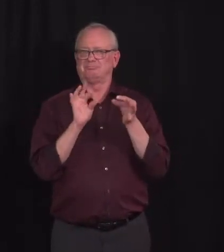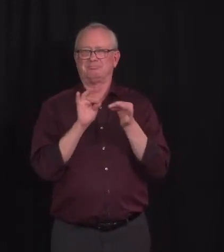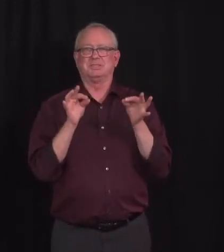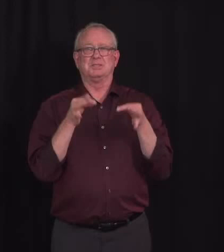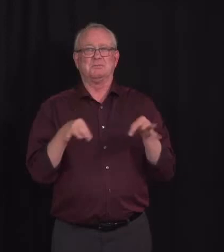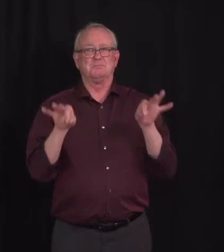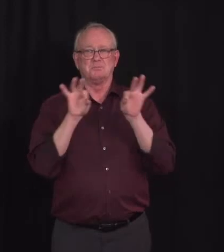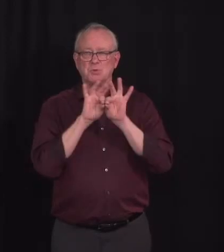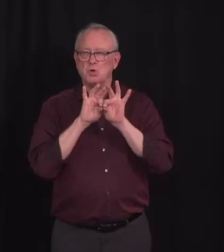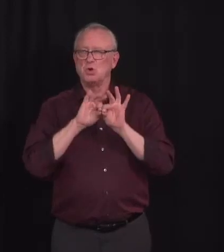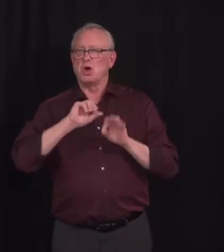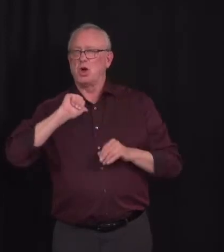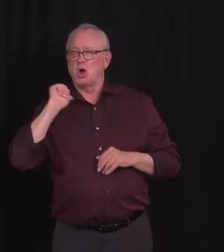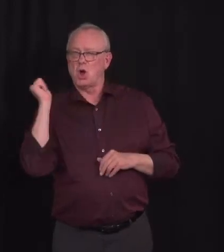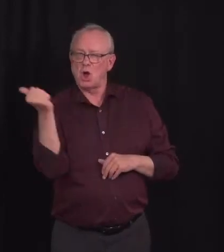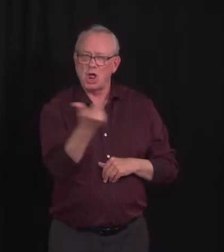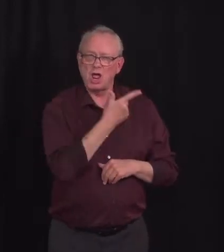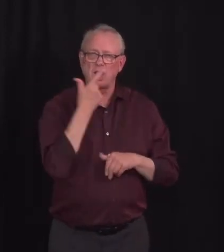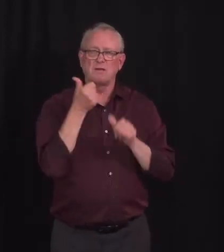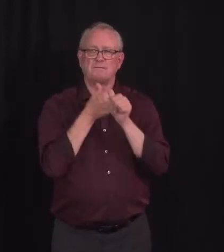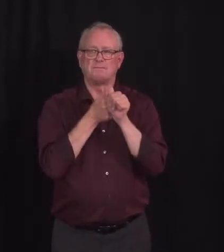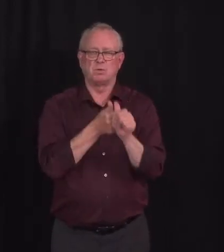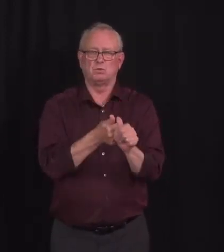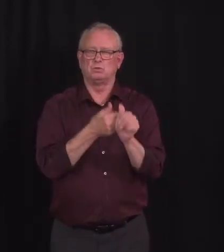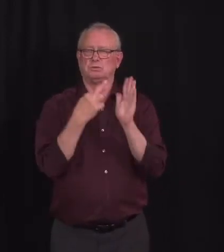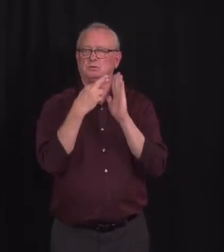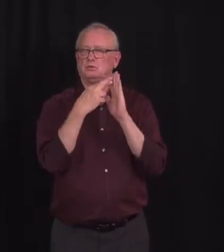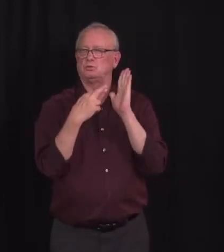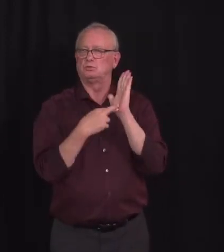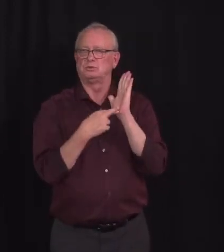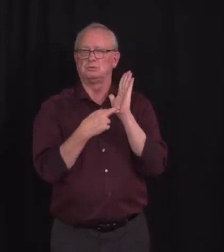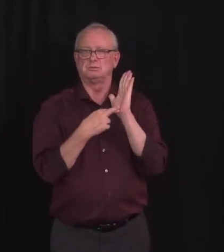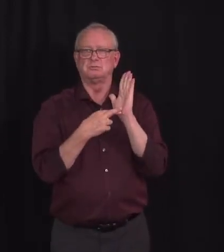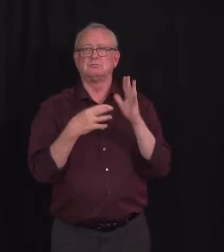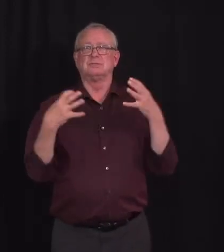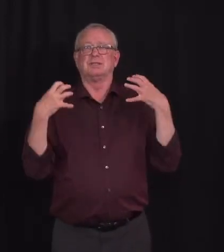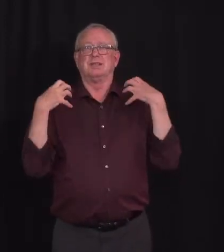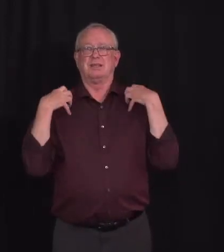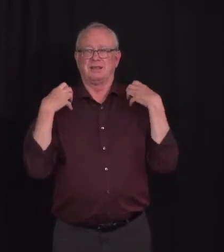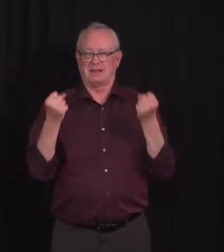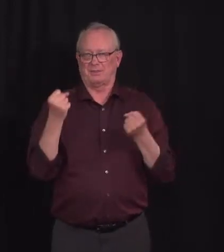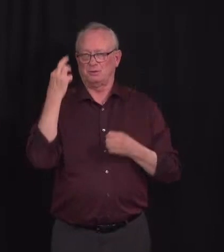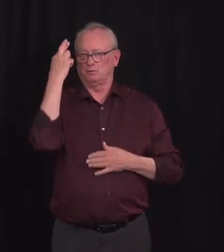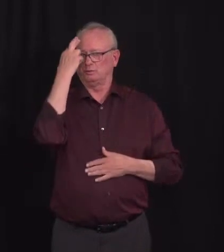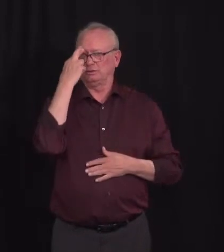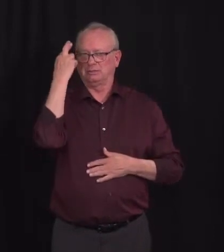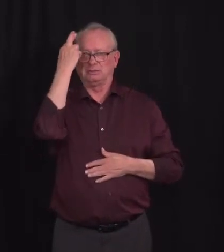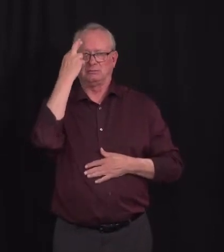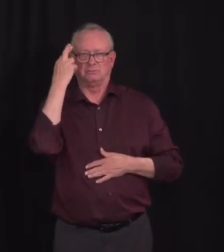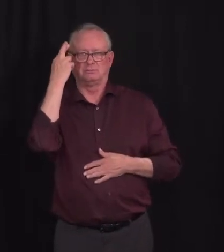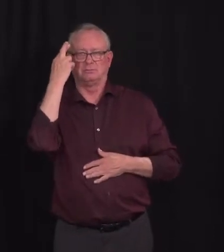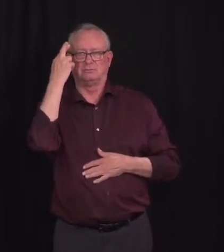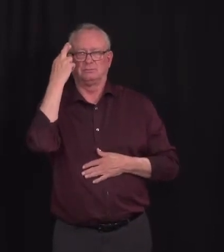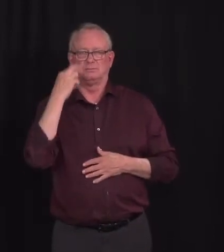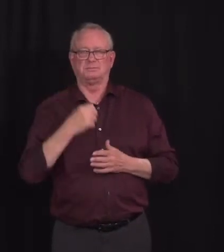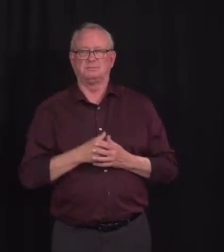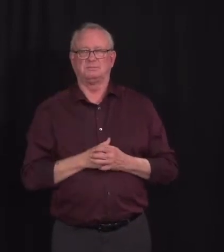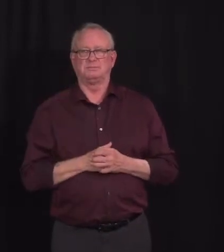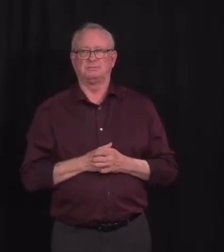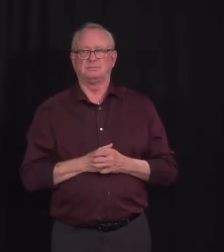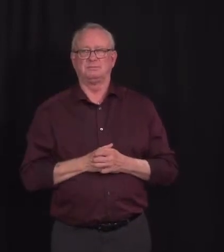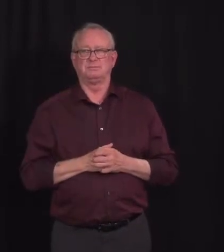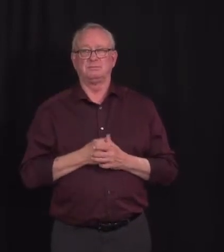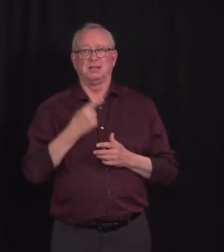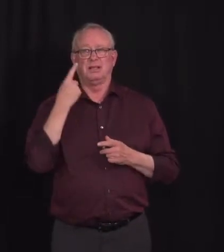the requirements and public health measures in place. With respect to role models and setting an